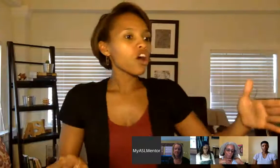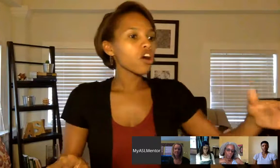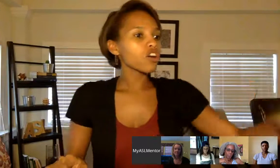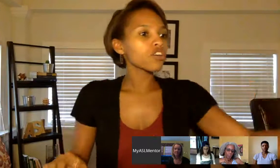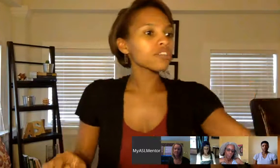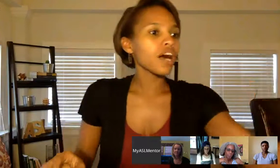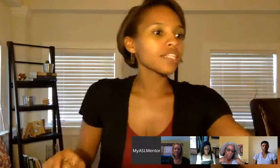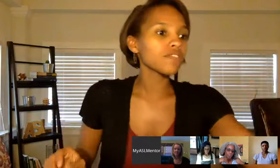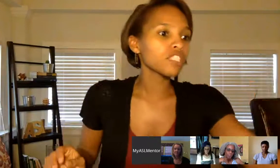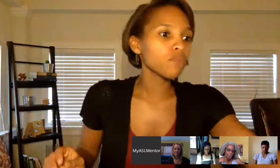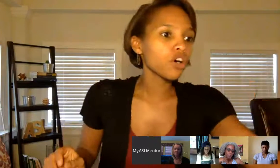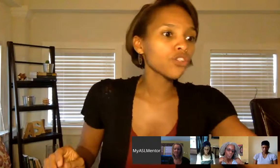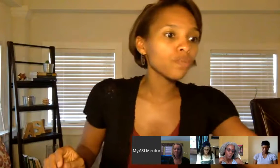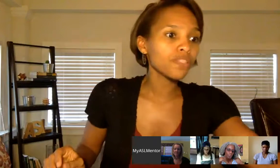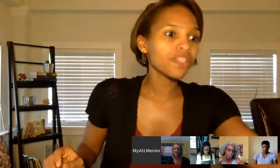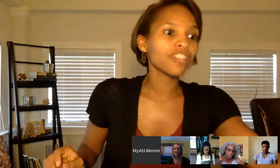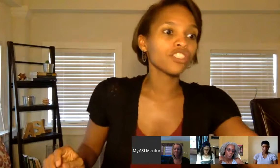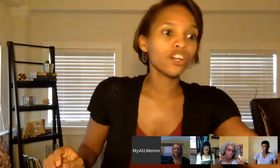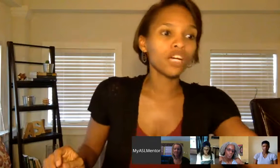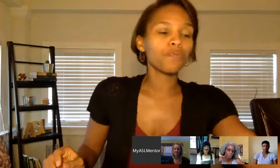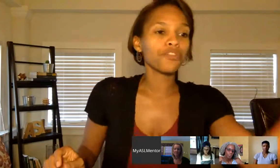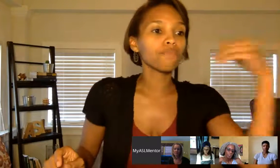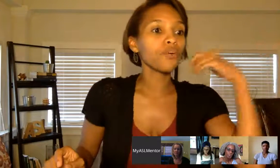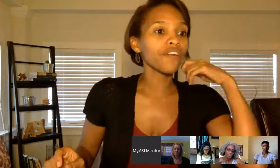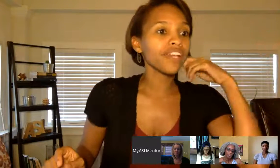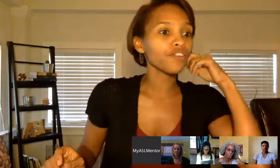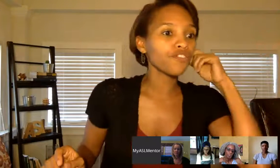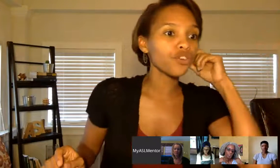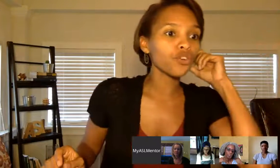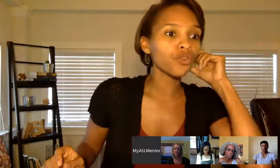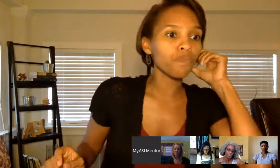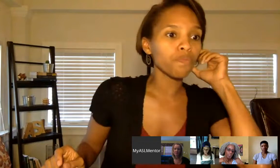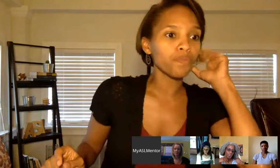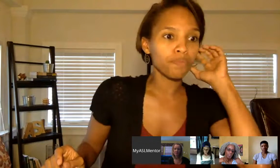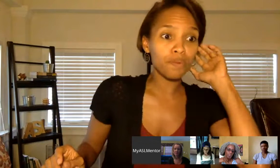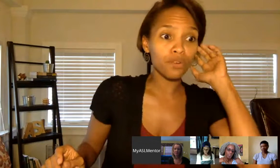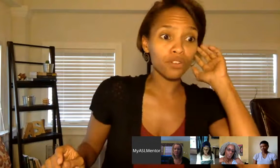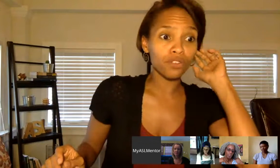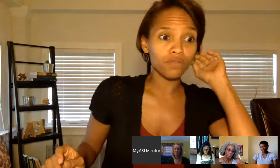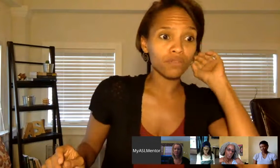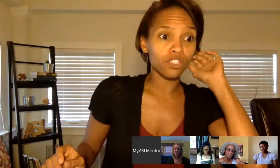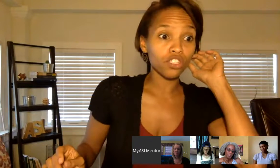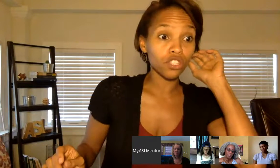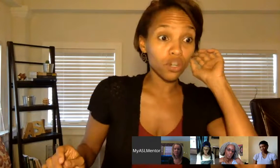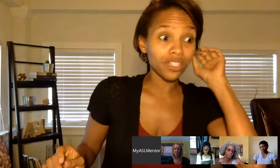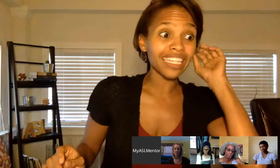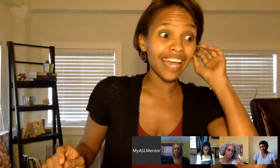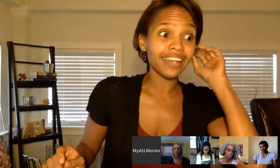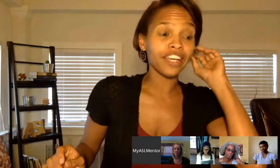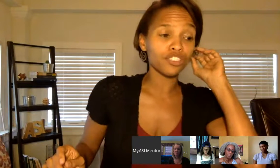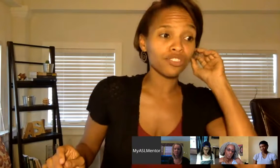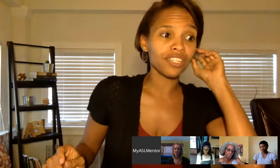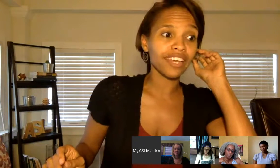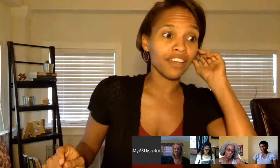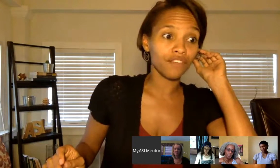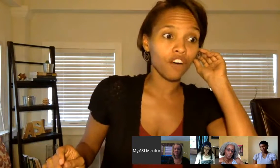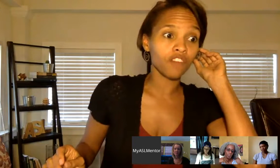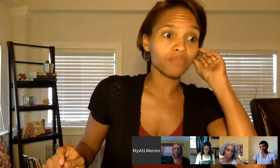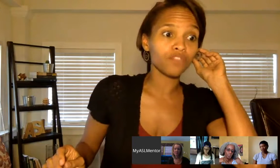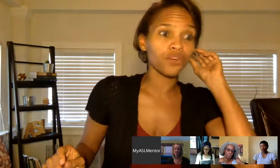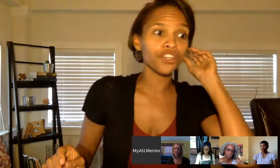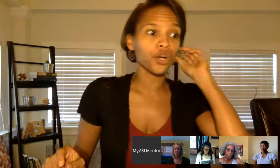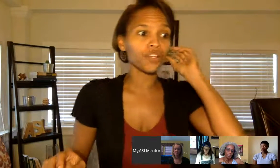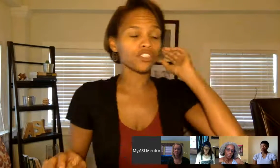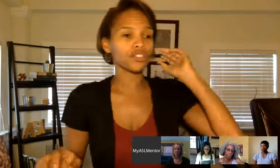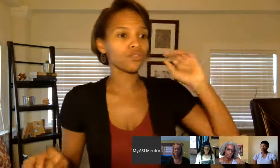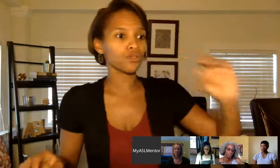There are lots of small groups that start up with a motivated few. People slowly gain interest and get involved, and